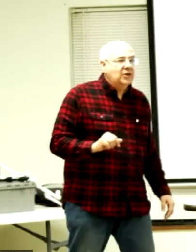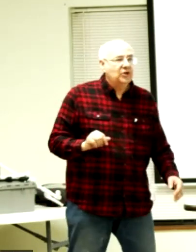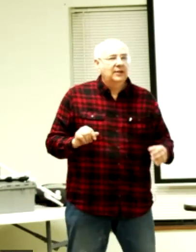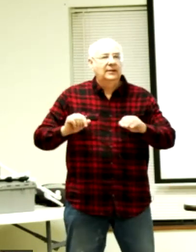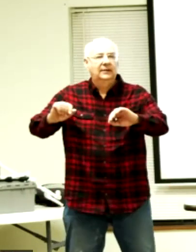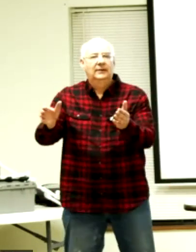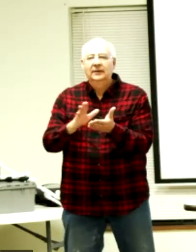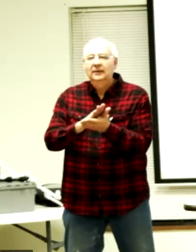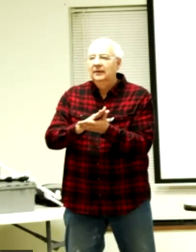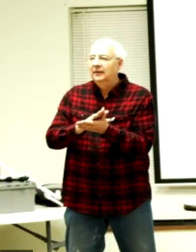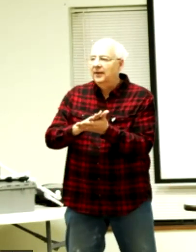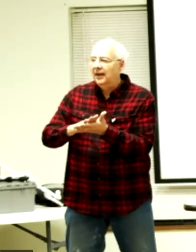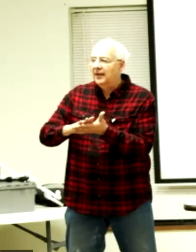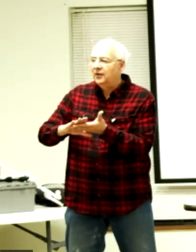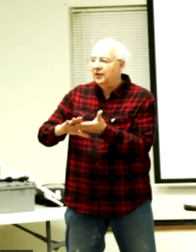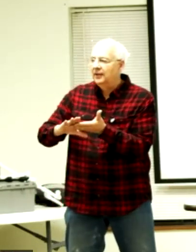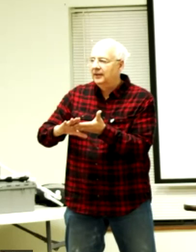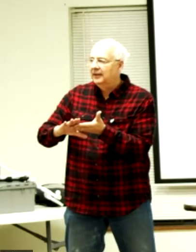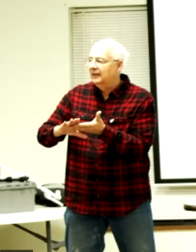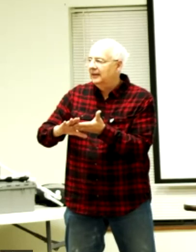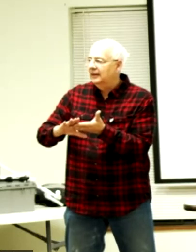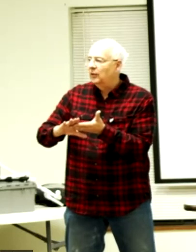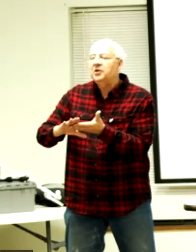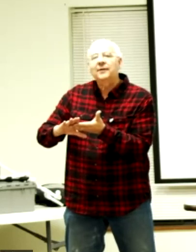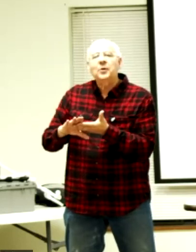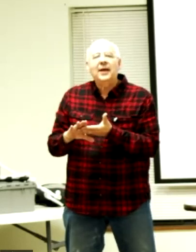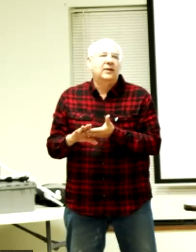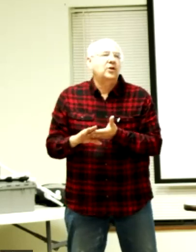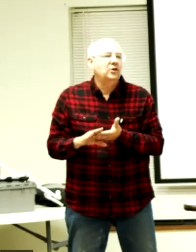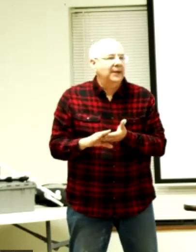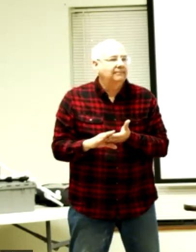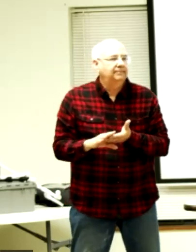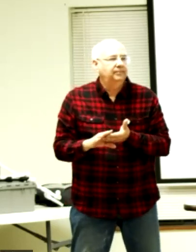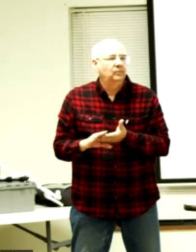Nice. Nice. So what's the difference between that and excuse me?